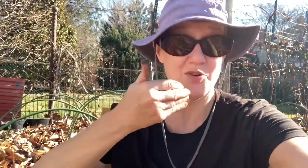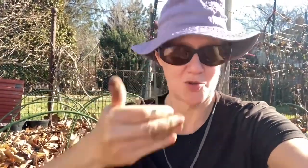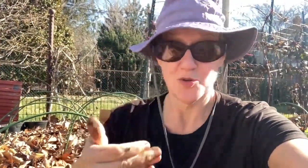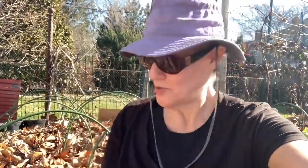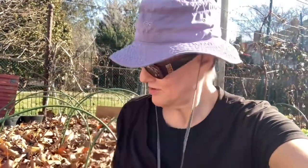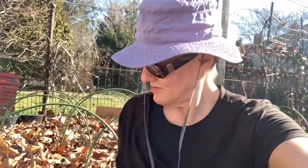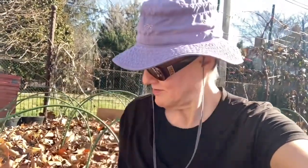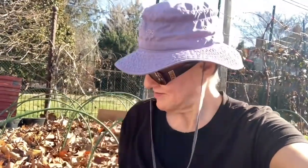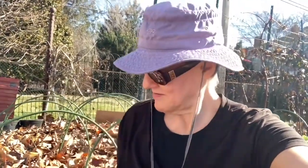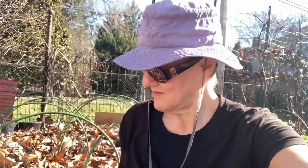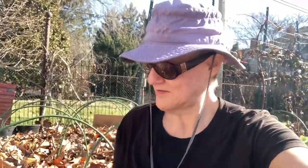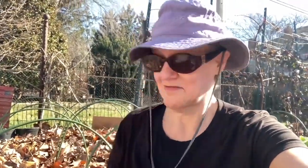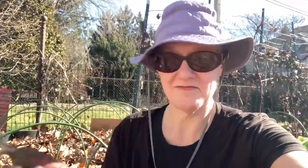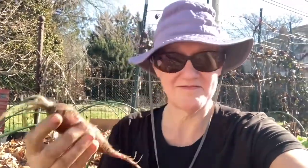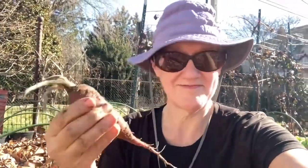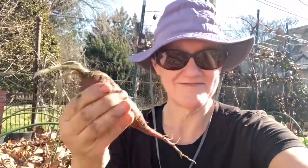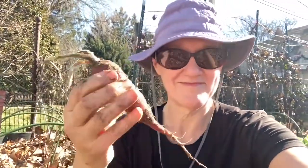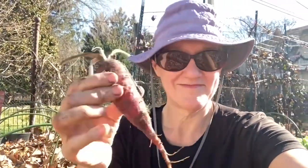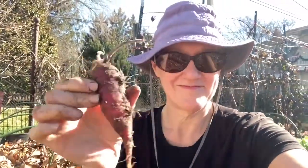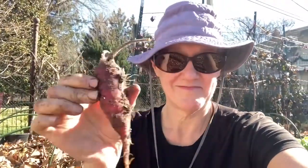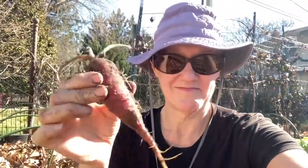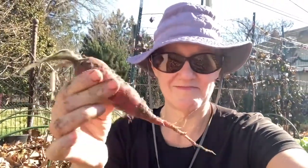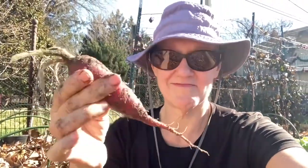Carrots are still good. Look at that.